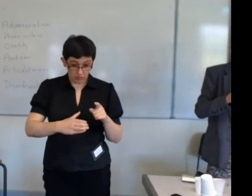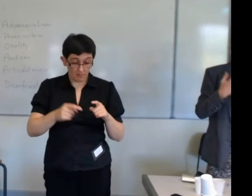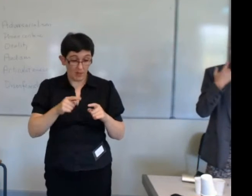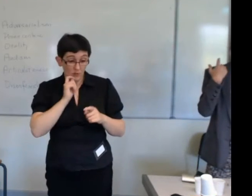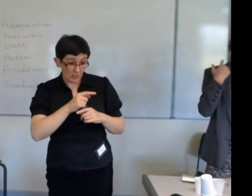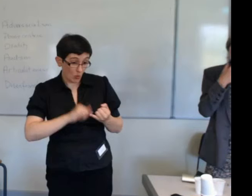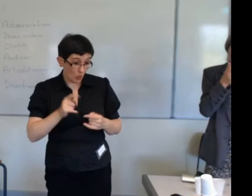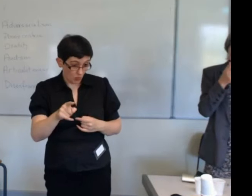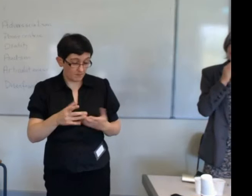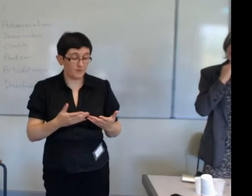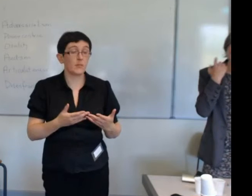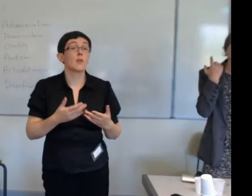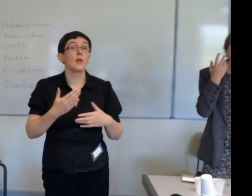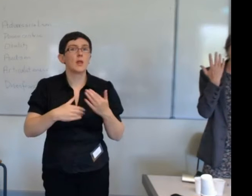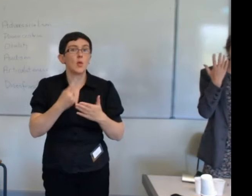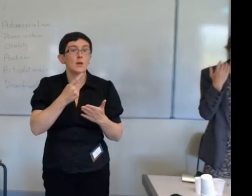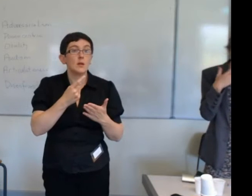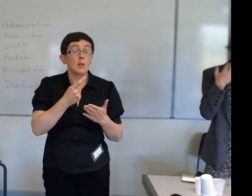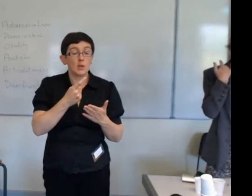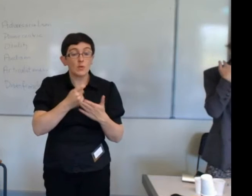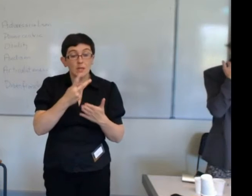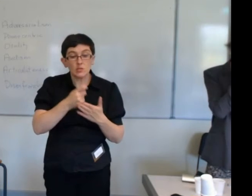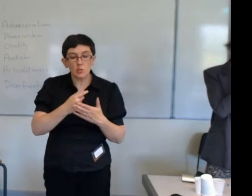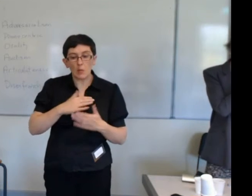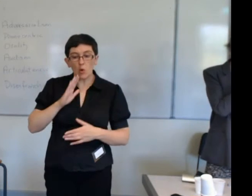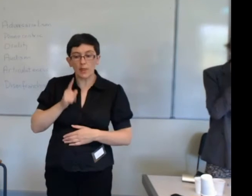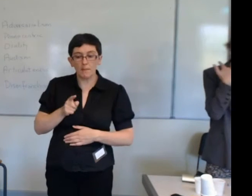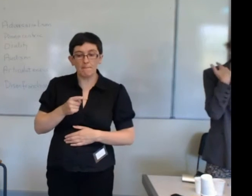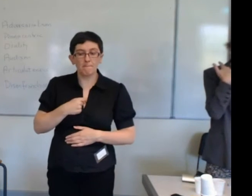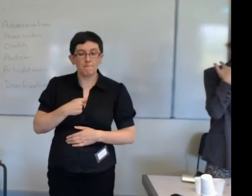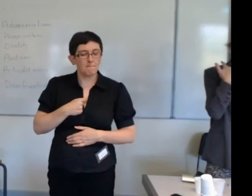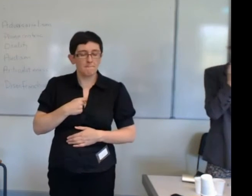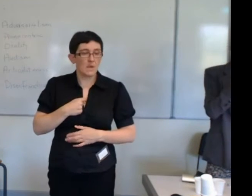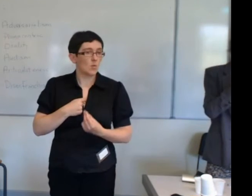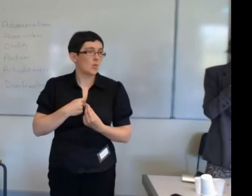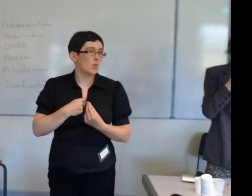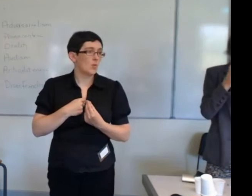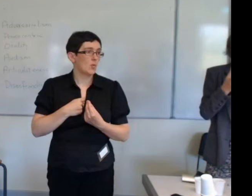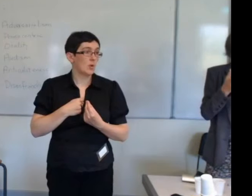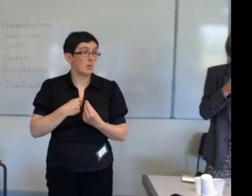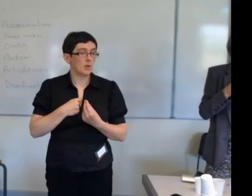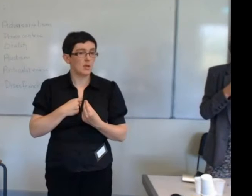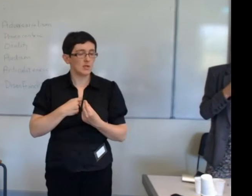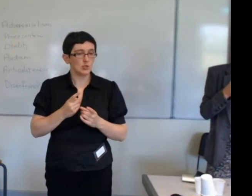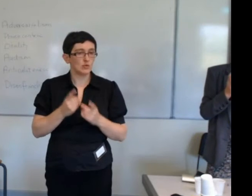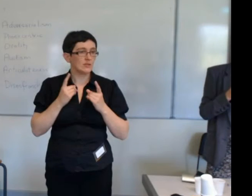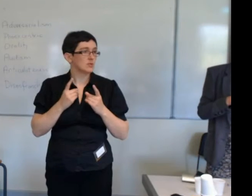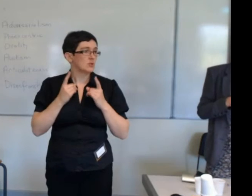was, and once or twice she would have even heard them speak and she'd just go, no. It was far too dangerous, because a lot of women